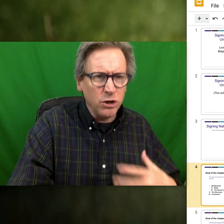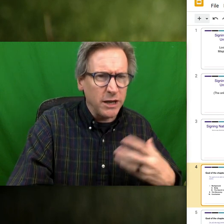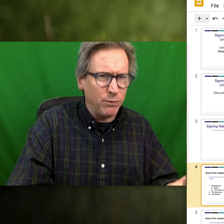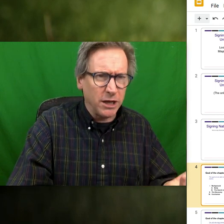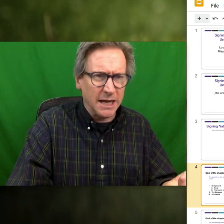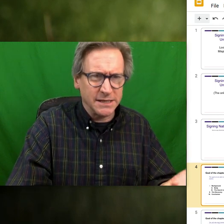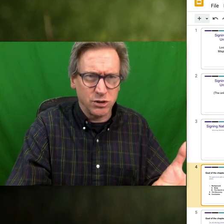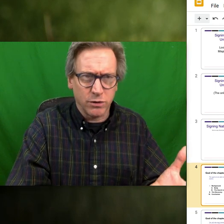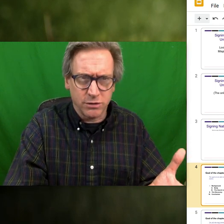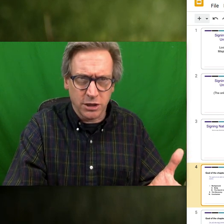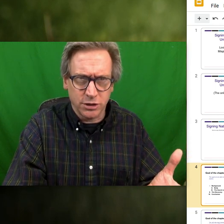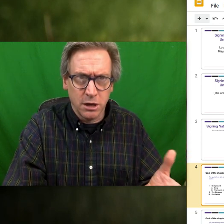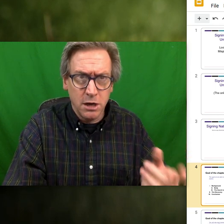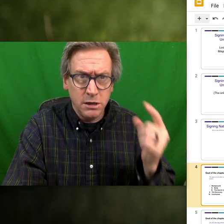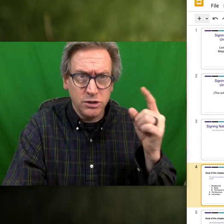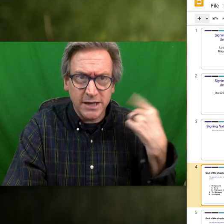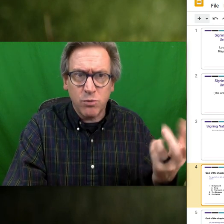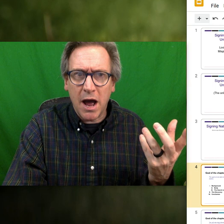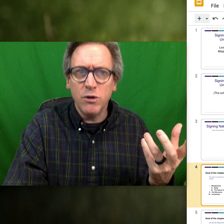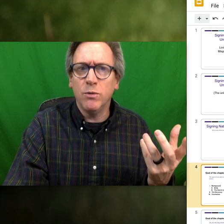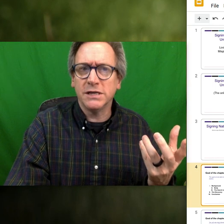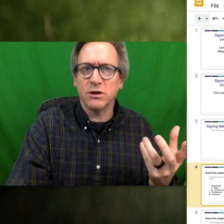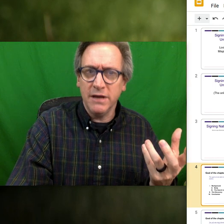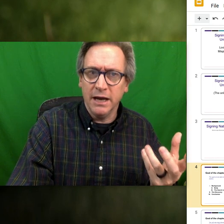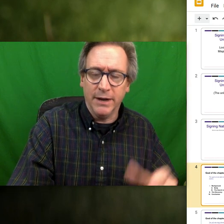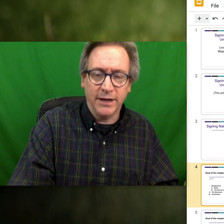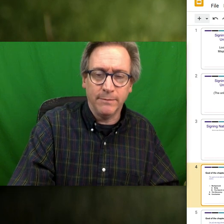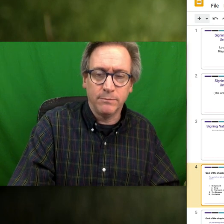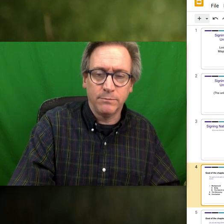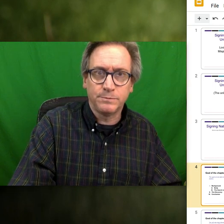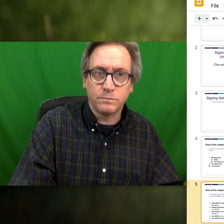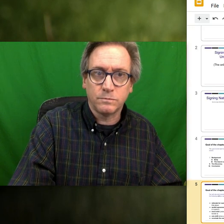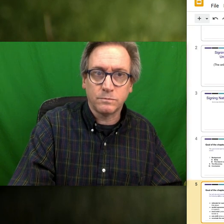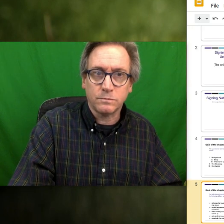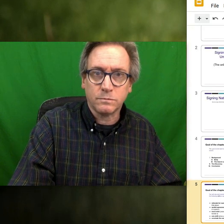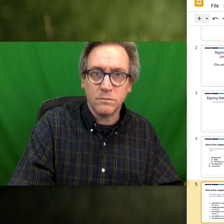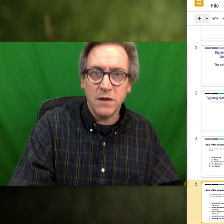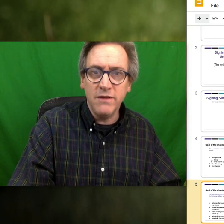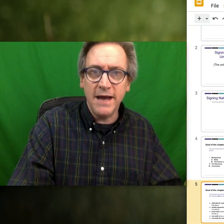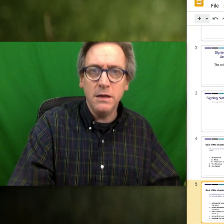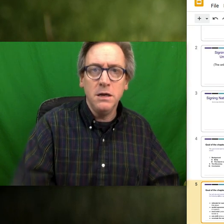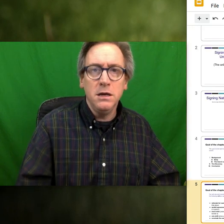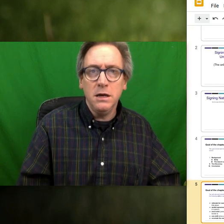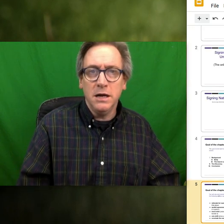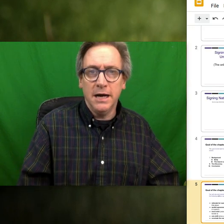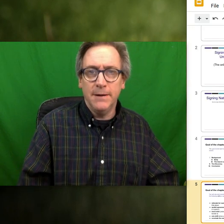So we're looking at pretty classic story structure. So that's how you want to start thinking about that.